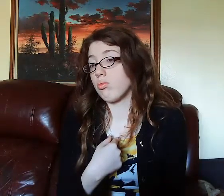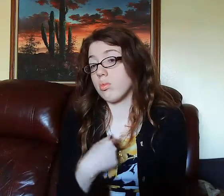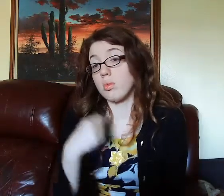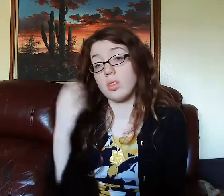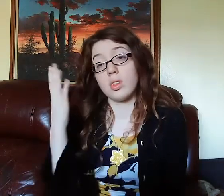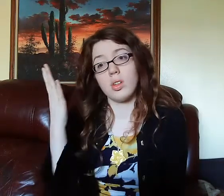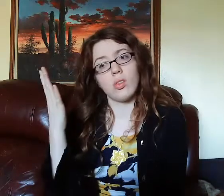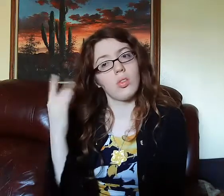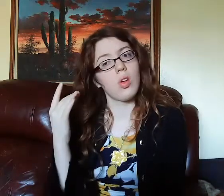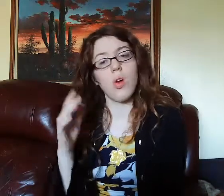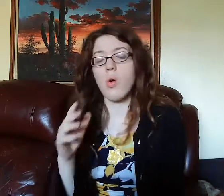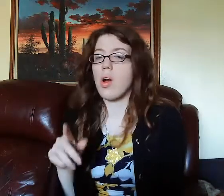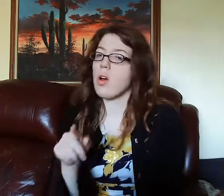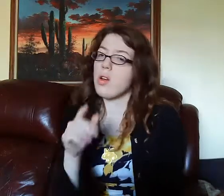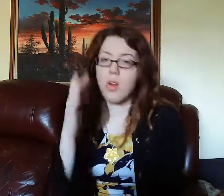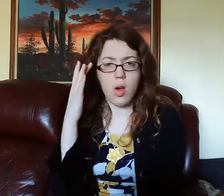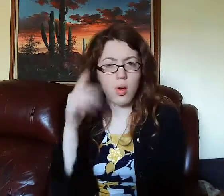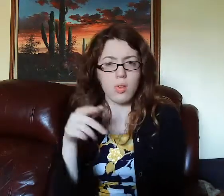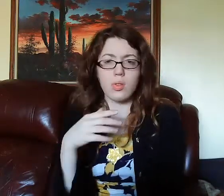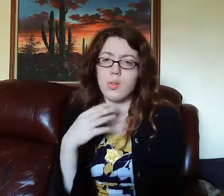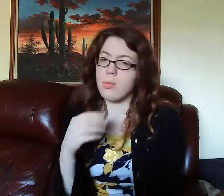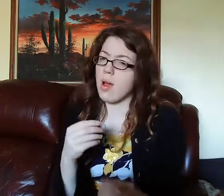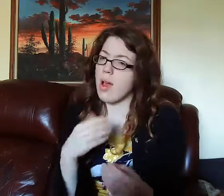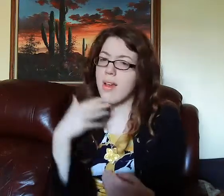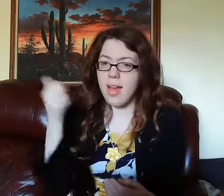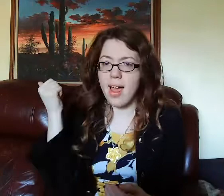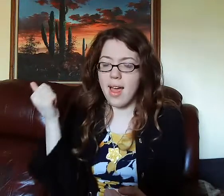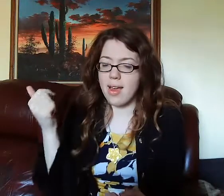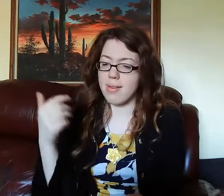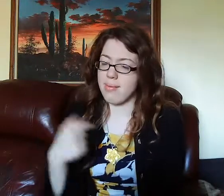Cause no one knows you better than me